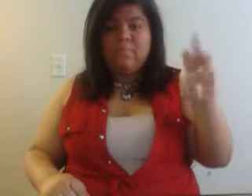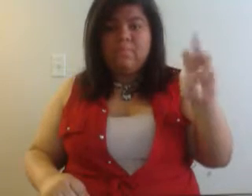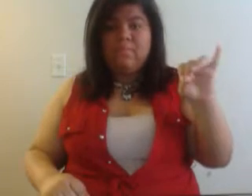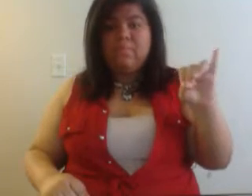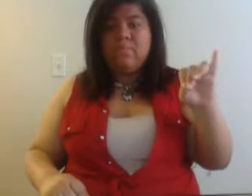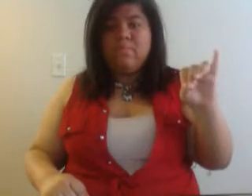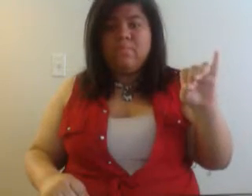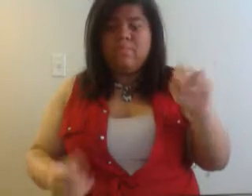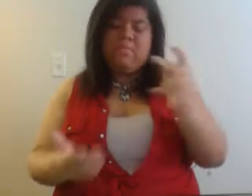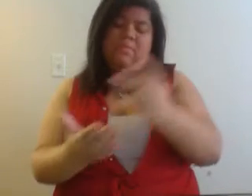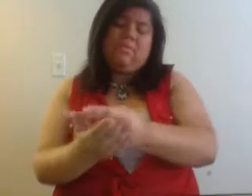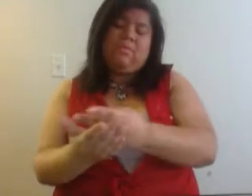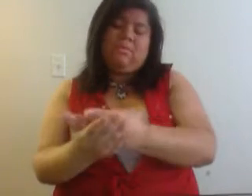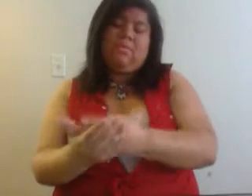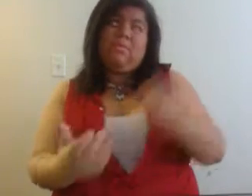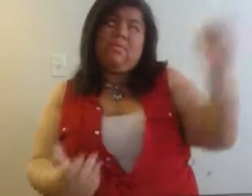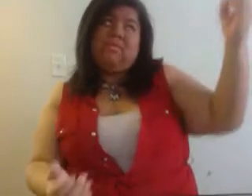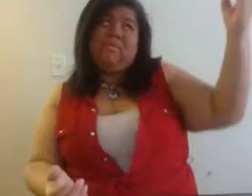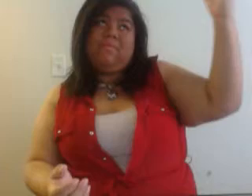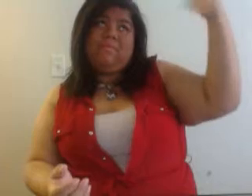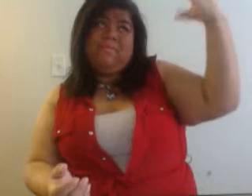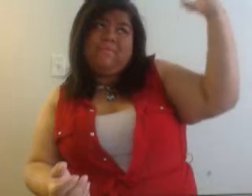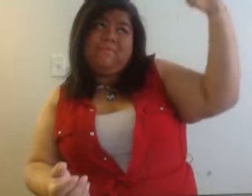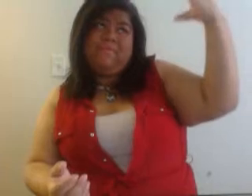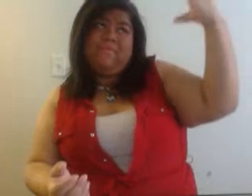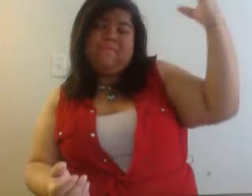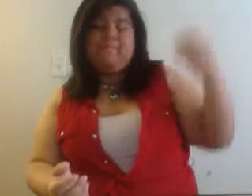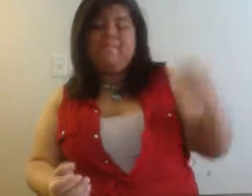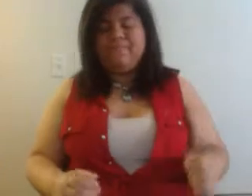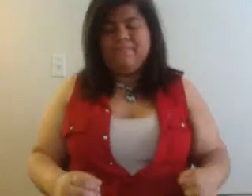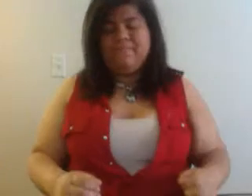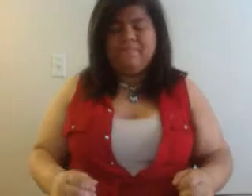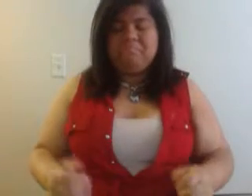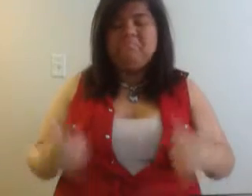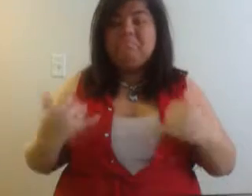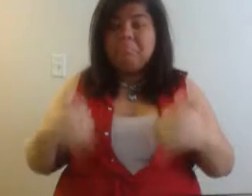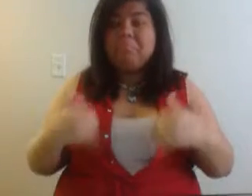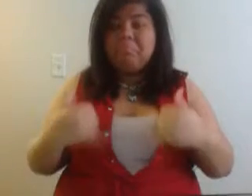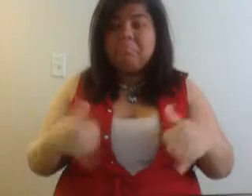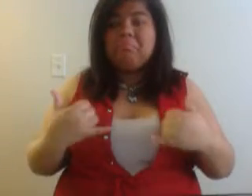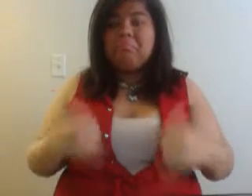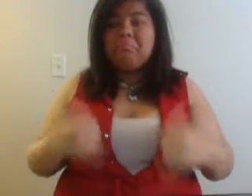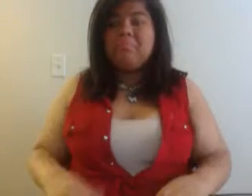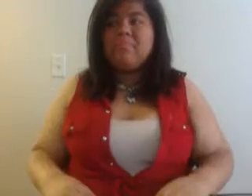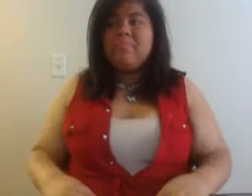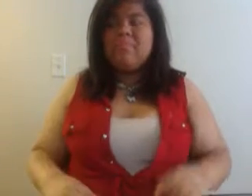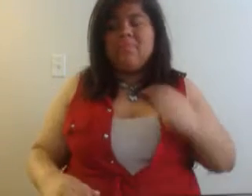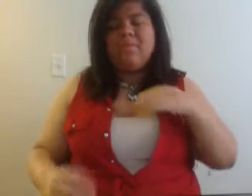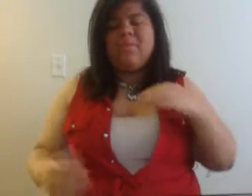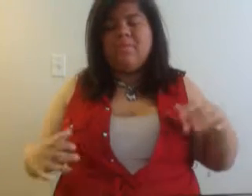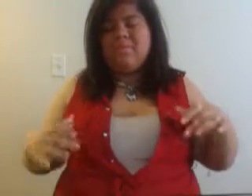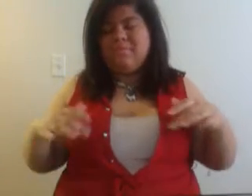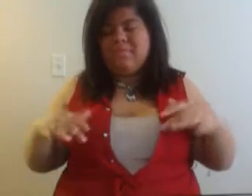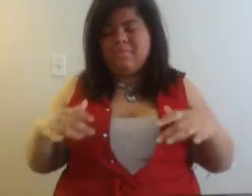touch But when you rejoice He's inspiring He's up to me